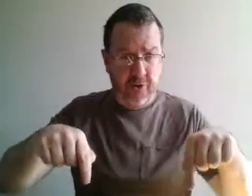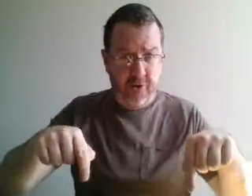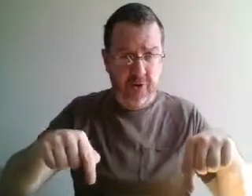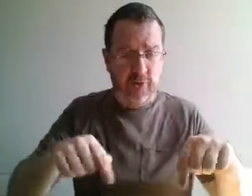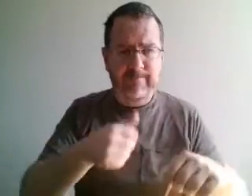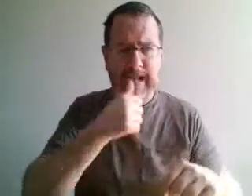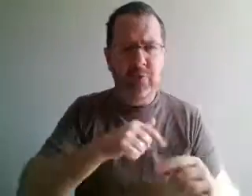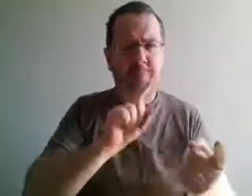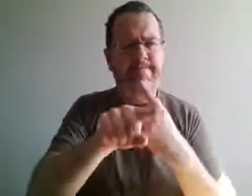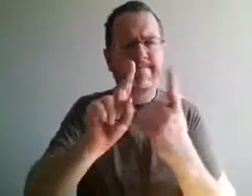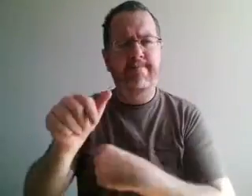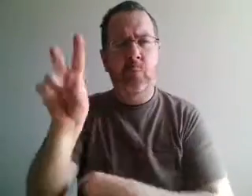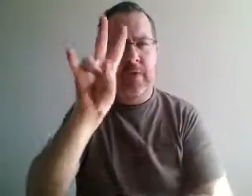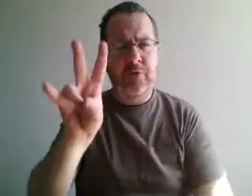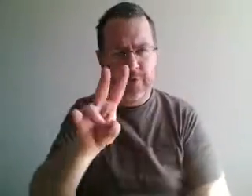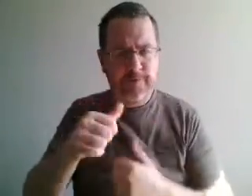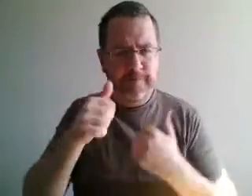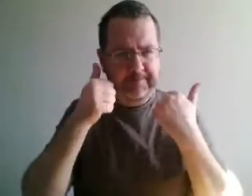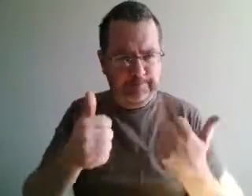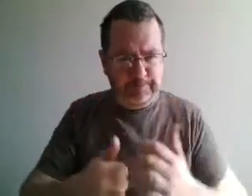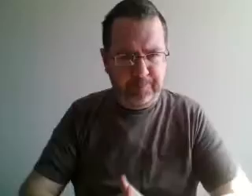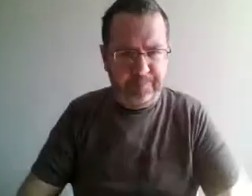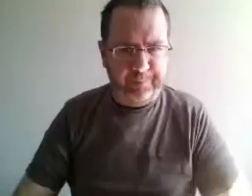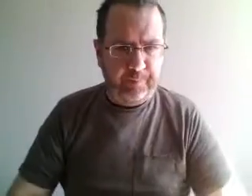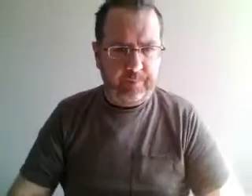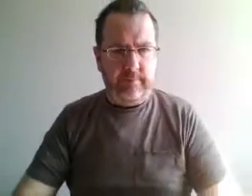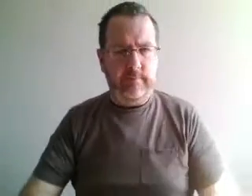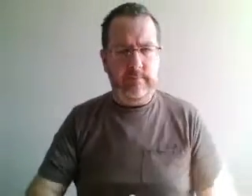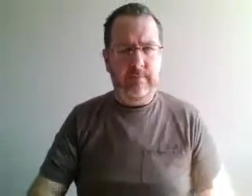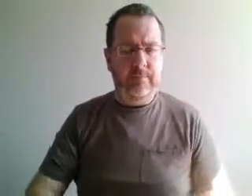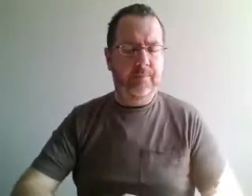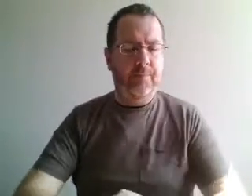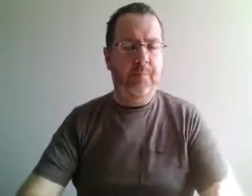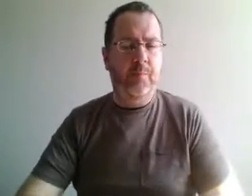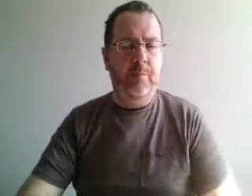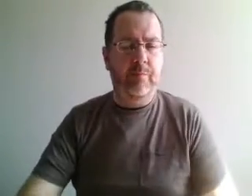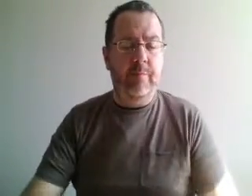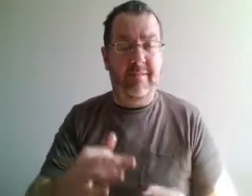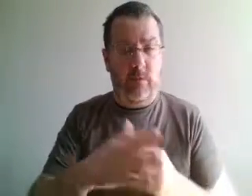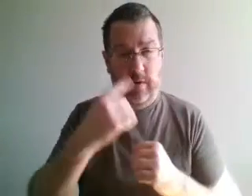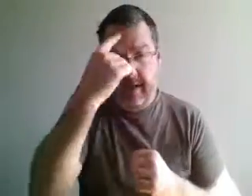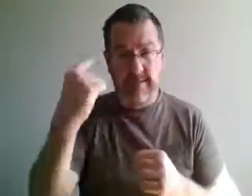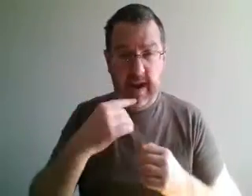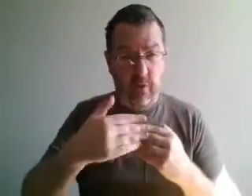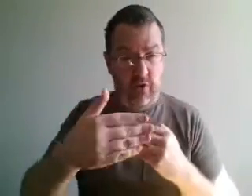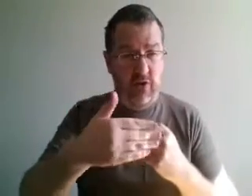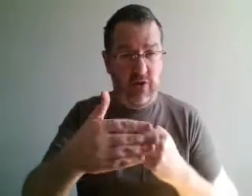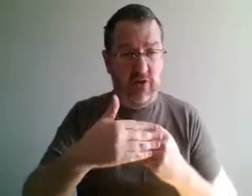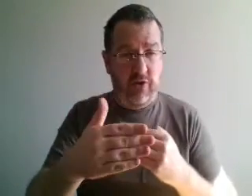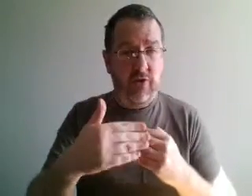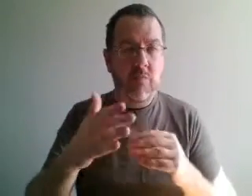and on RTE News Now, on Facebook and on Twitter for about the next half hour or so. If you miss it, we'll put it out later as